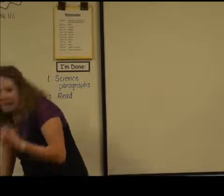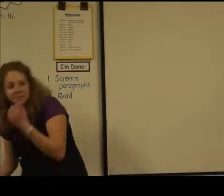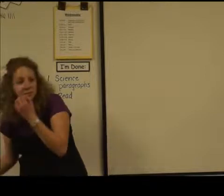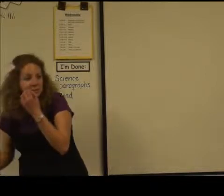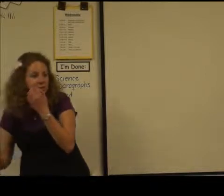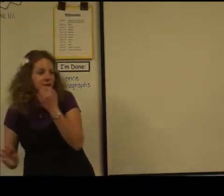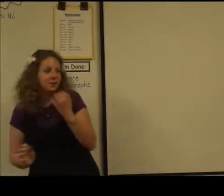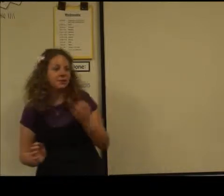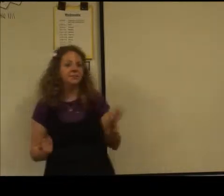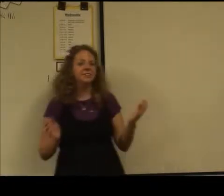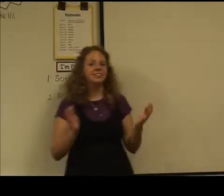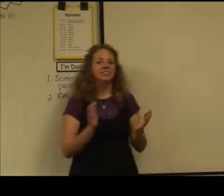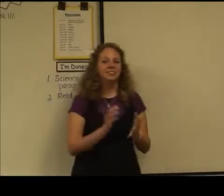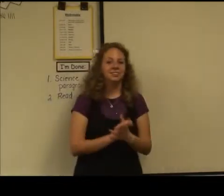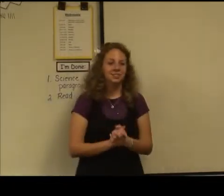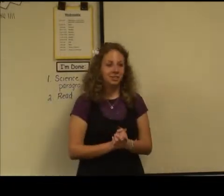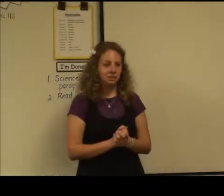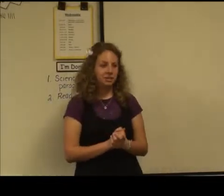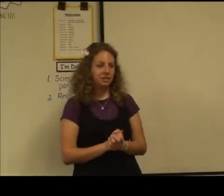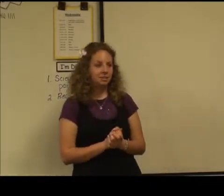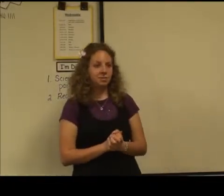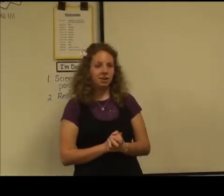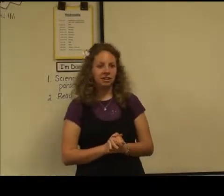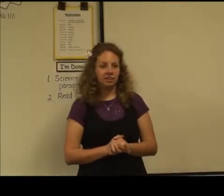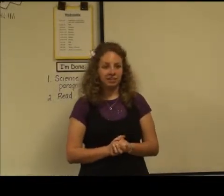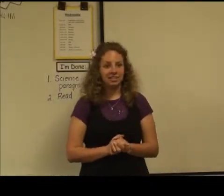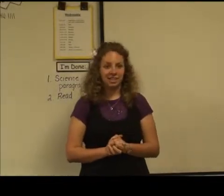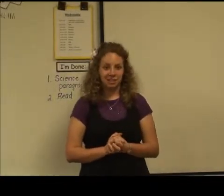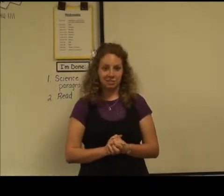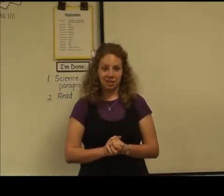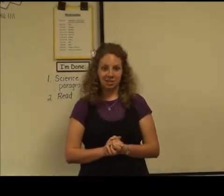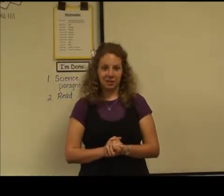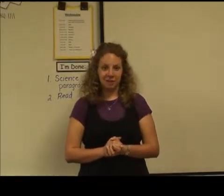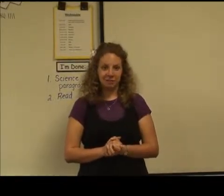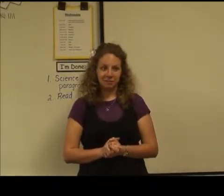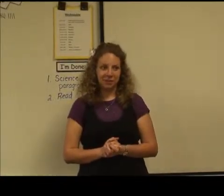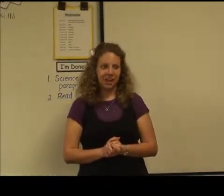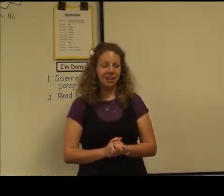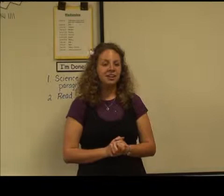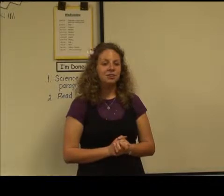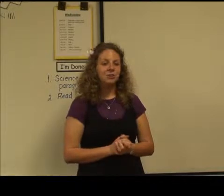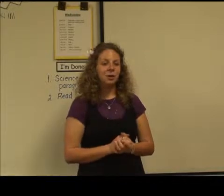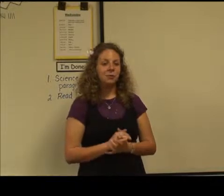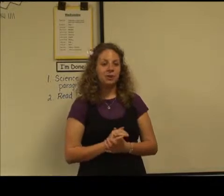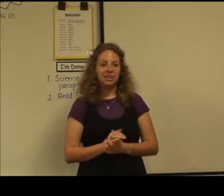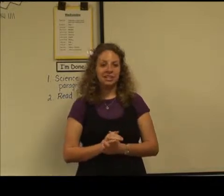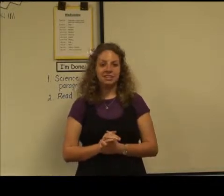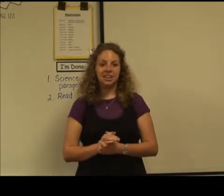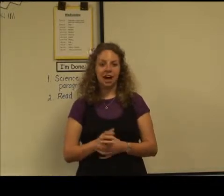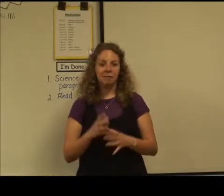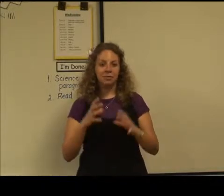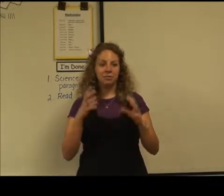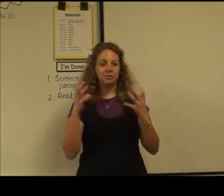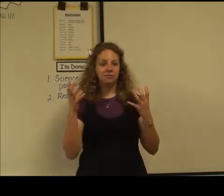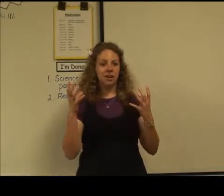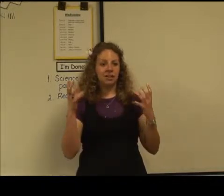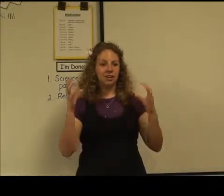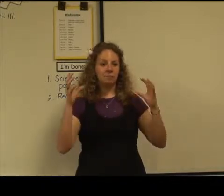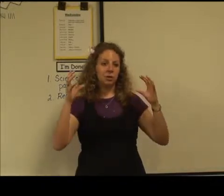Okay, so you know the Jimmy Needham song, Clear the Stage, that we talked about. Okay, so what I did is that I went through with a friend and put